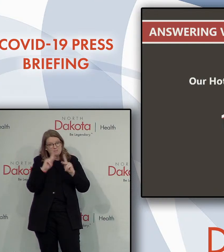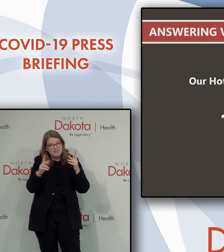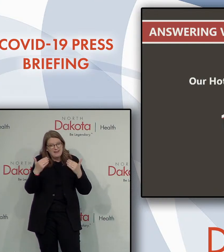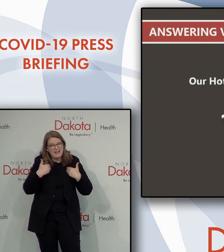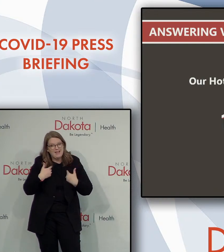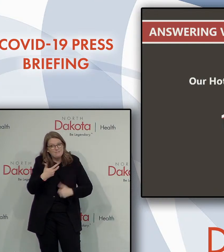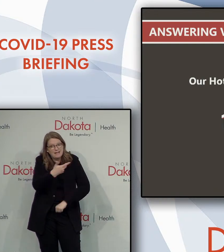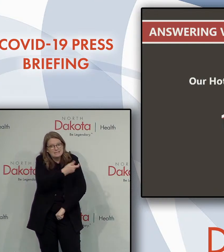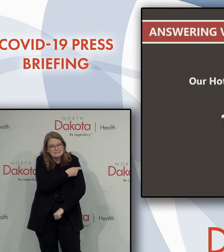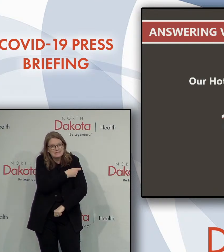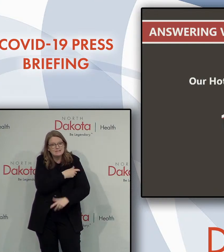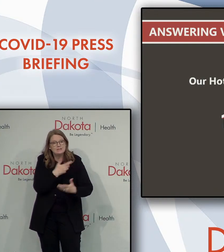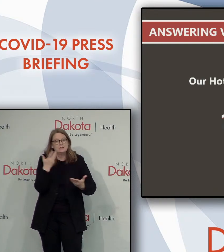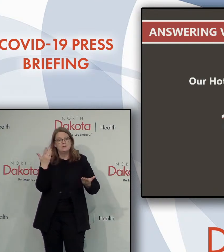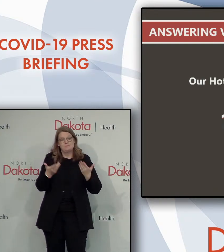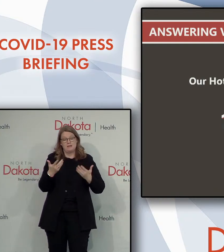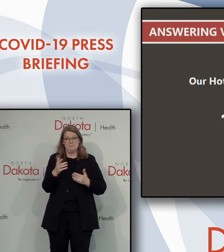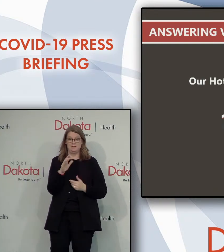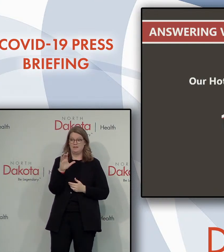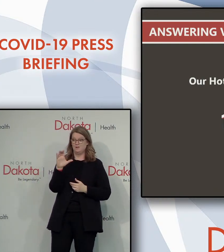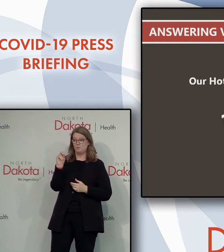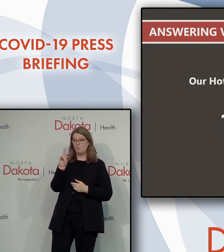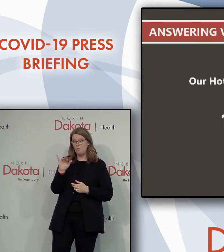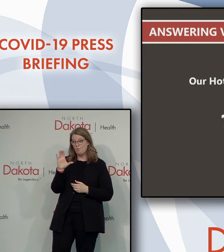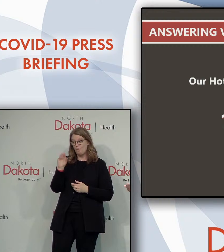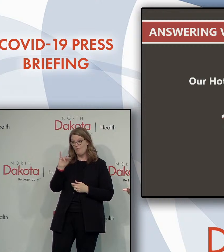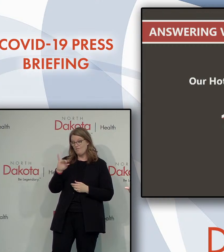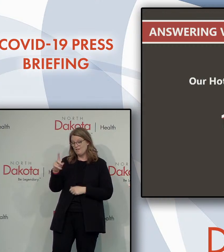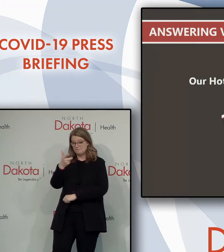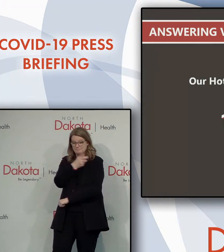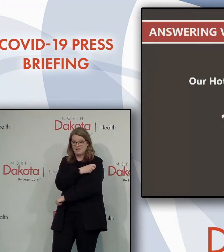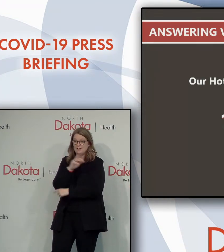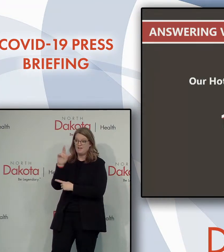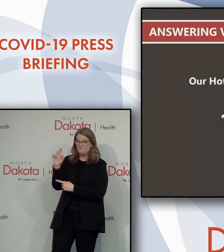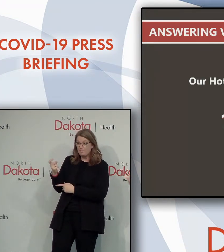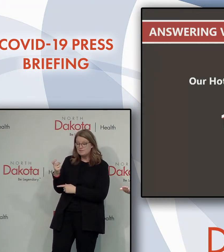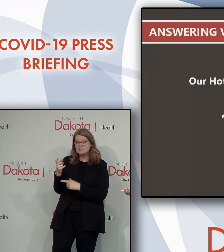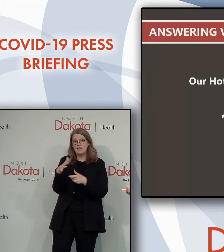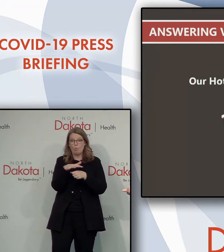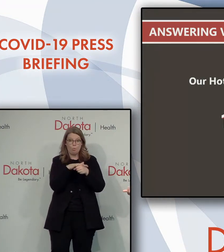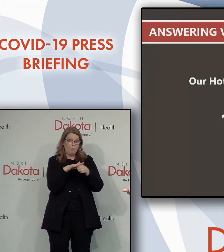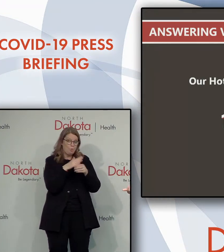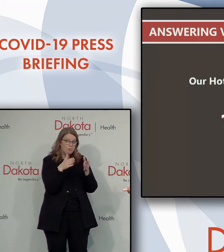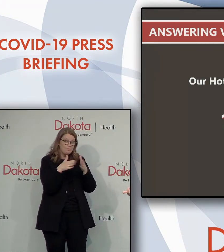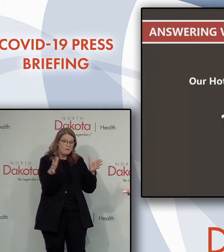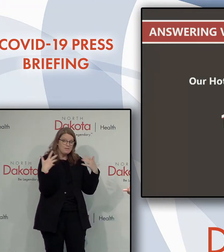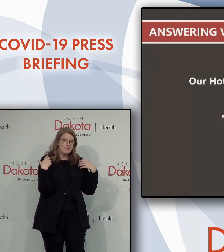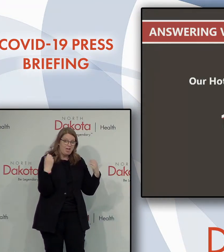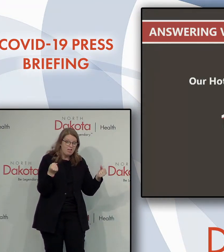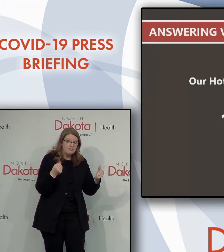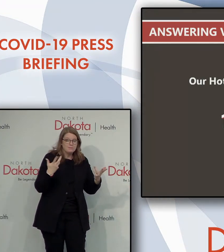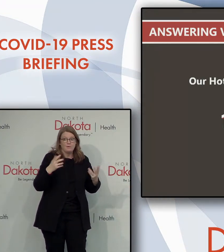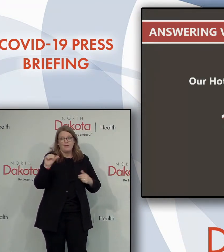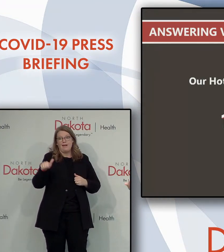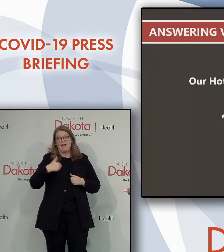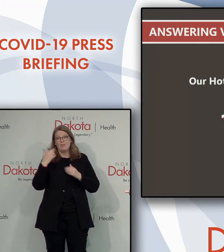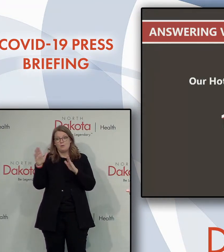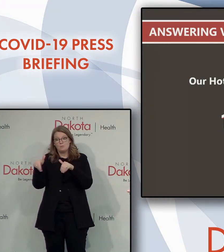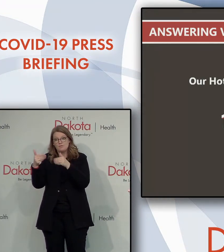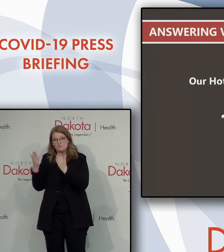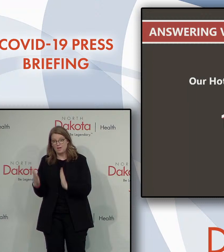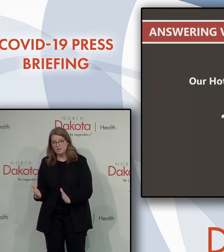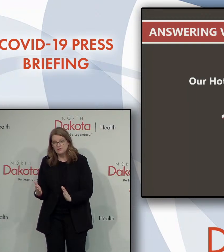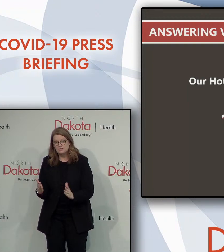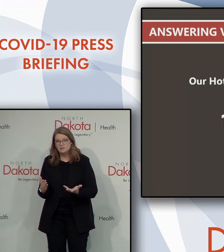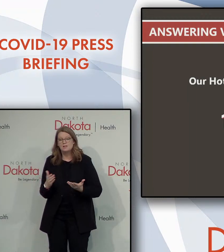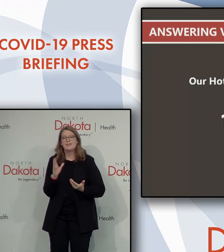You may need to get your COVID vaccine at a pharmacy, local public health, or a different private provider. And so that's why that